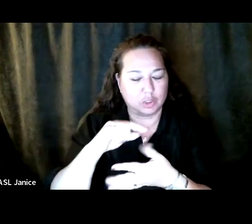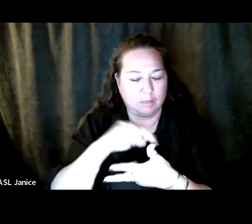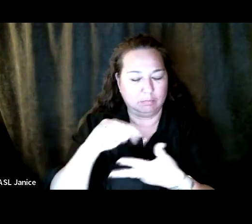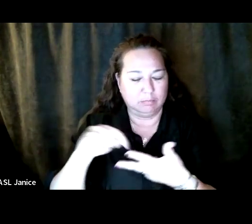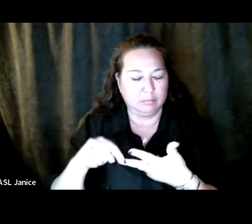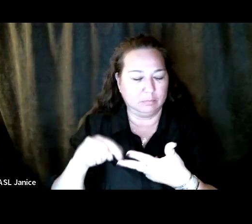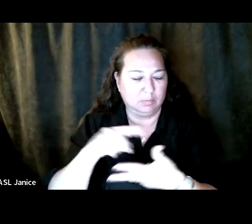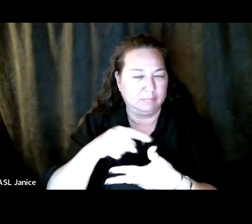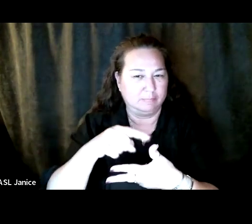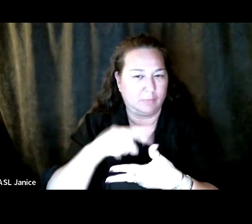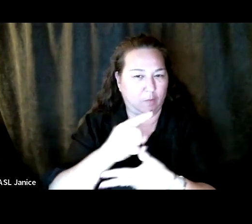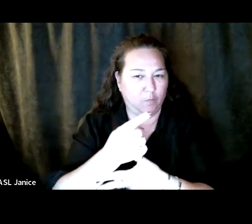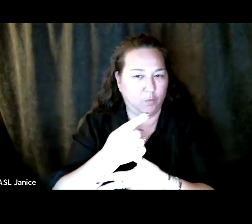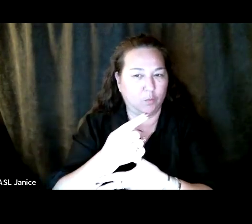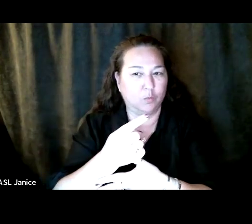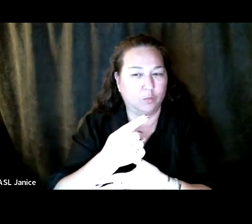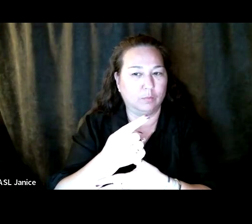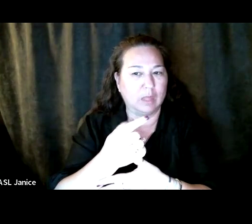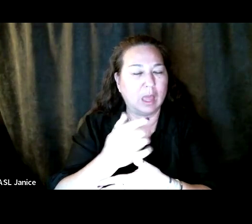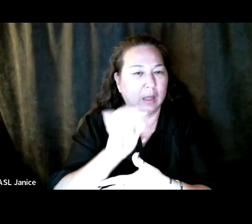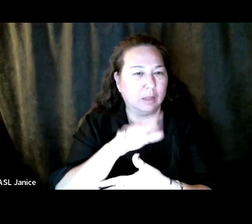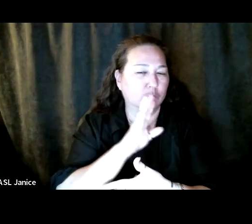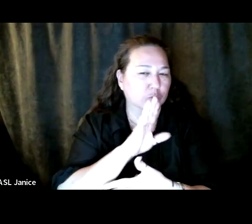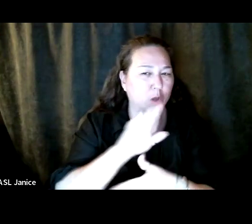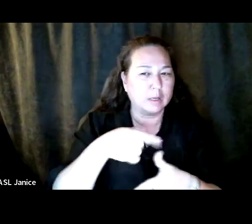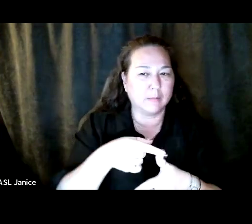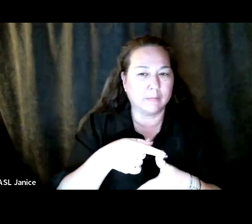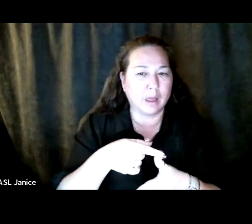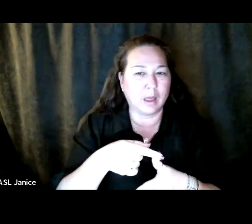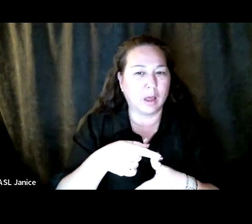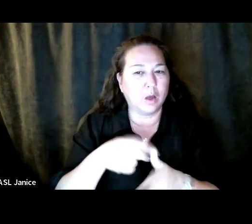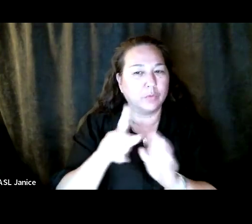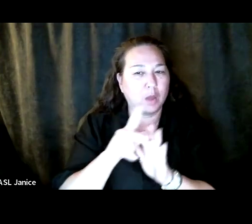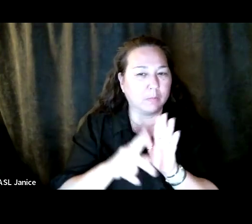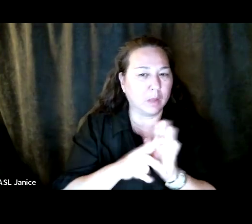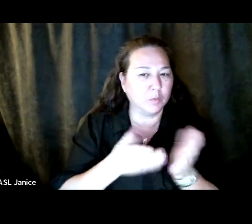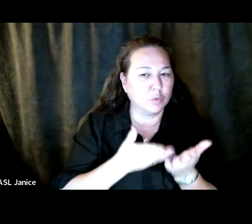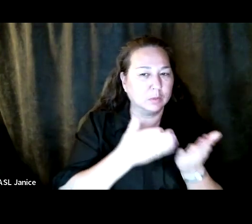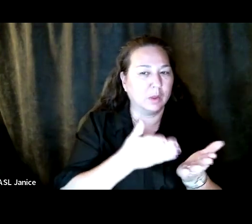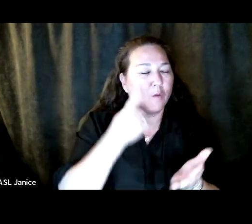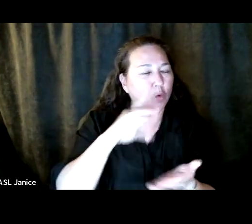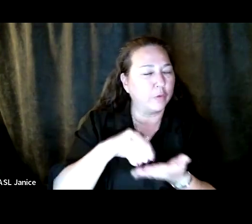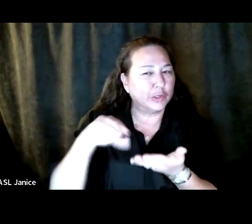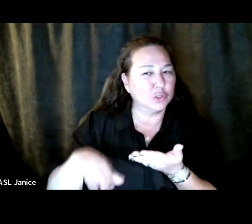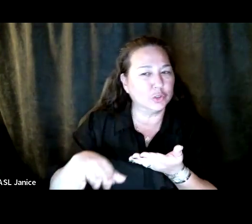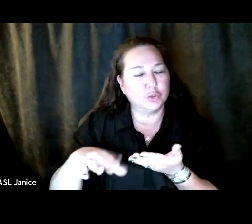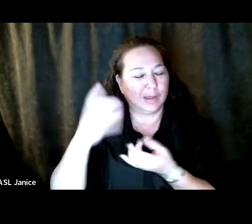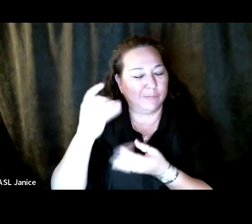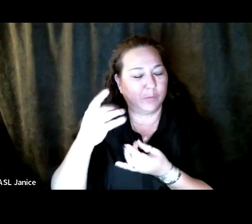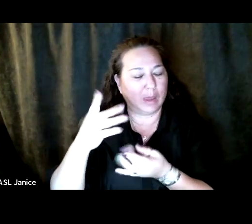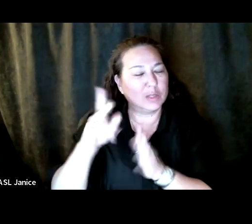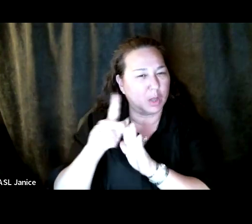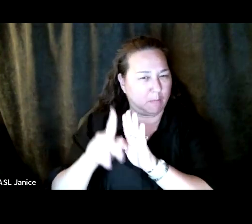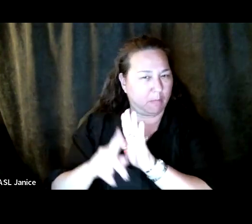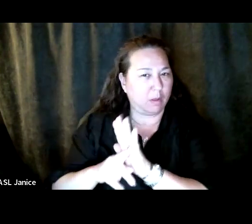the first action item tonight, which was the policy revision recommendation for the student information policy until the